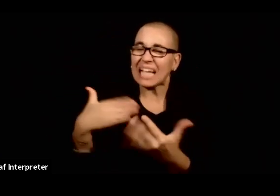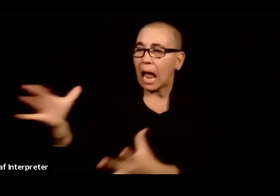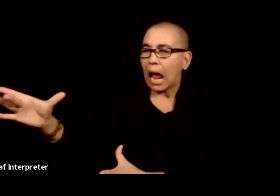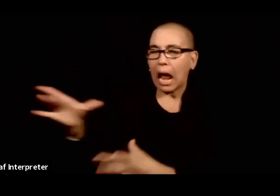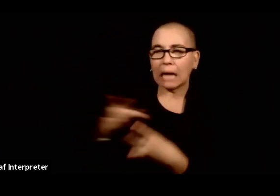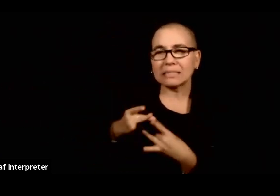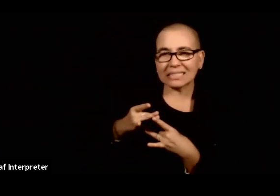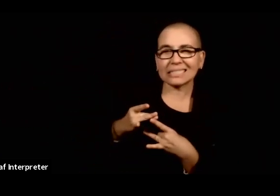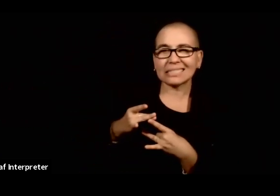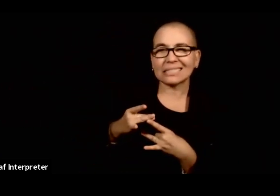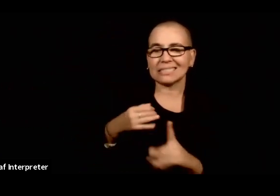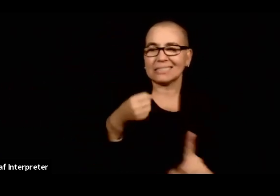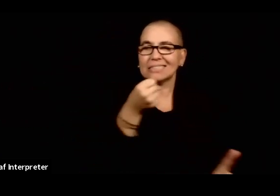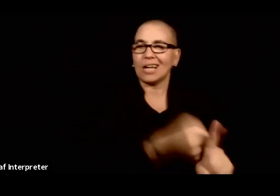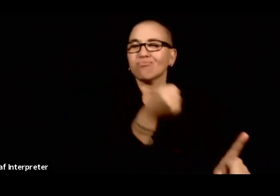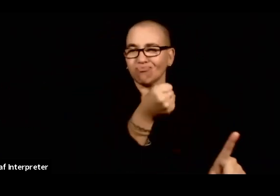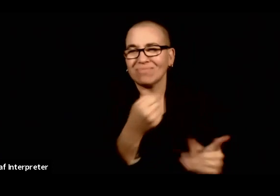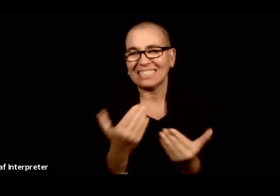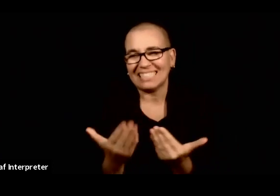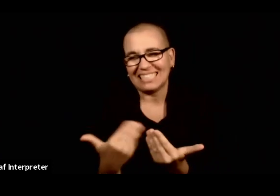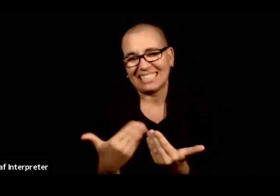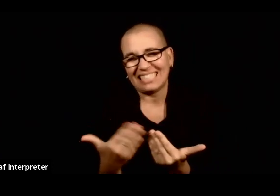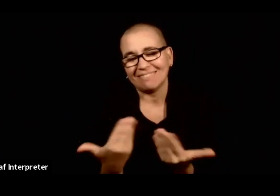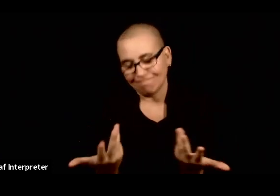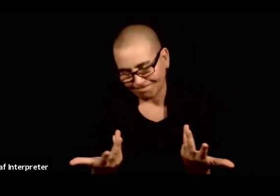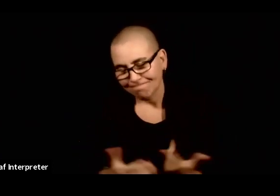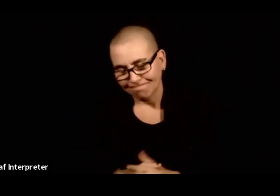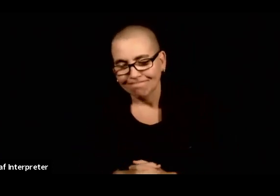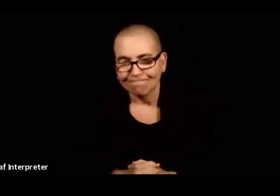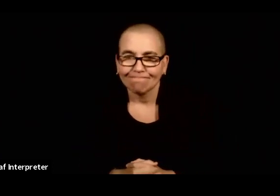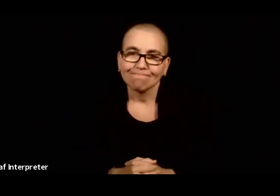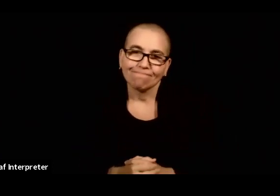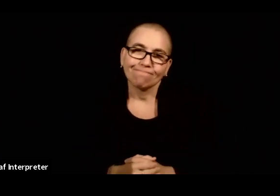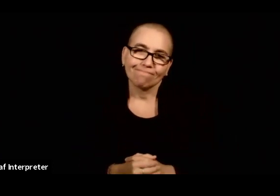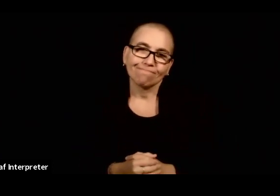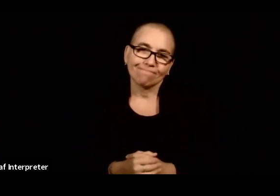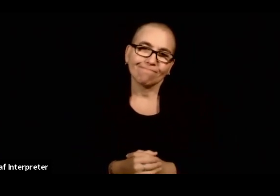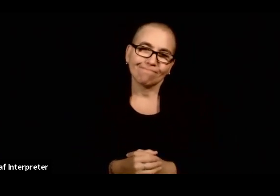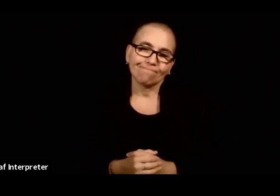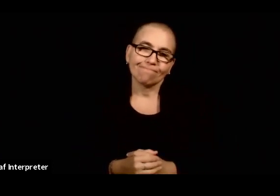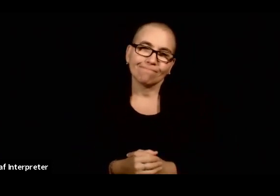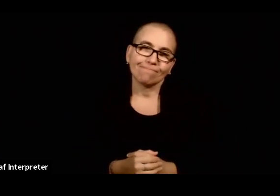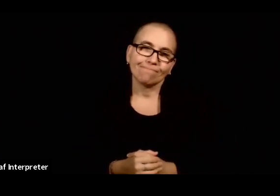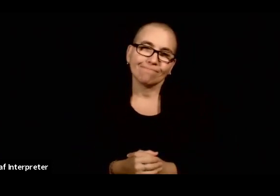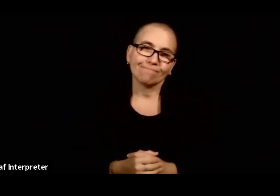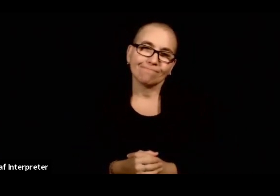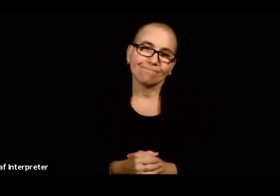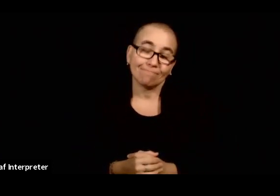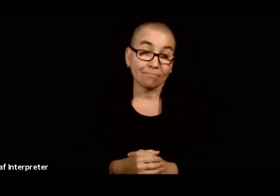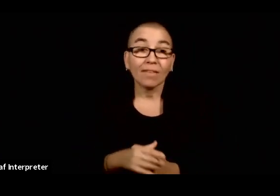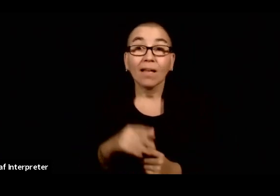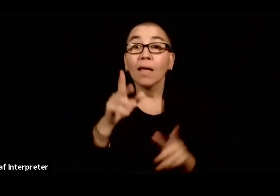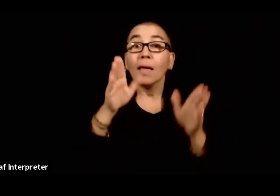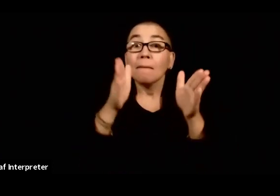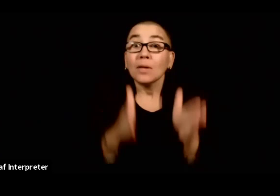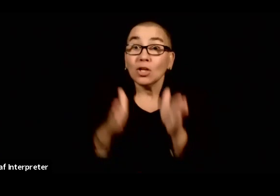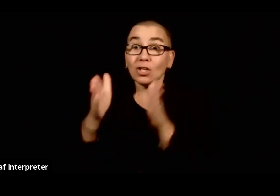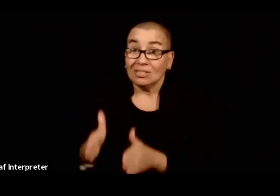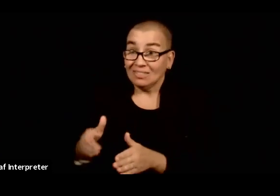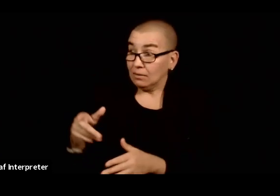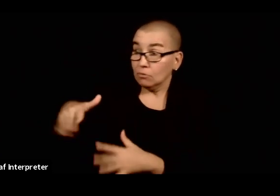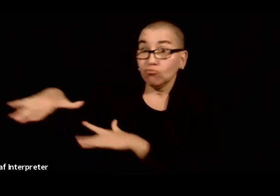they're out at social events and the like, and then unknowingly bringing that into our long-term care facilities. We've talked about that